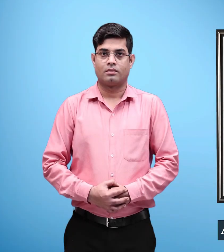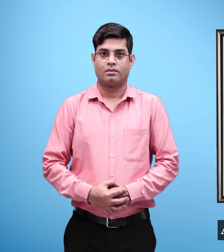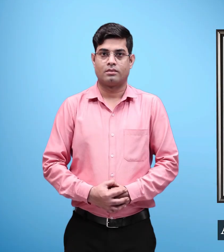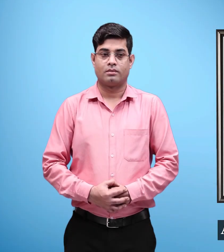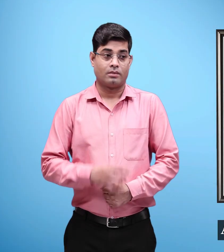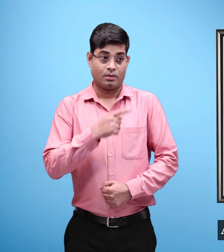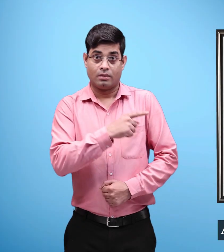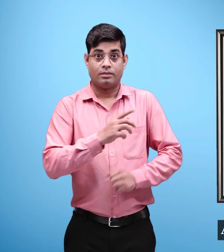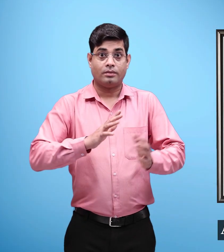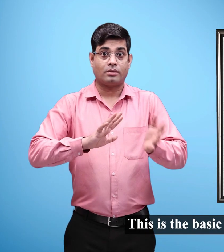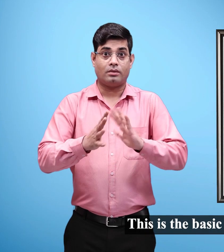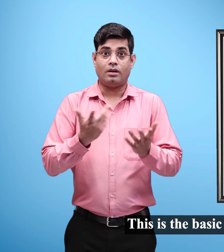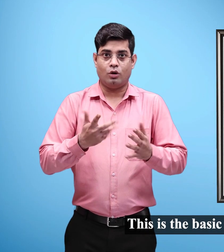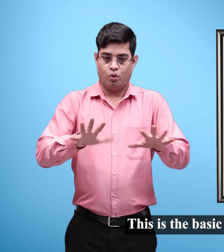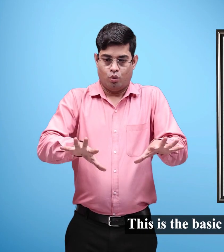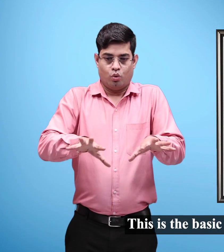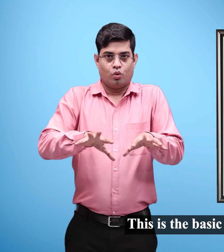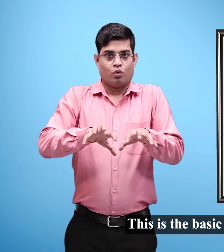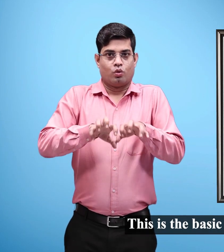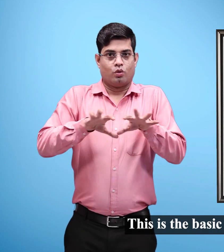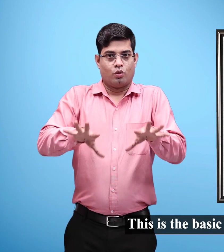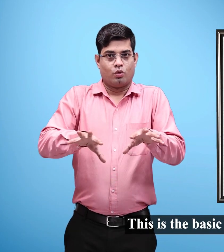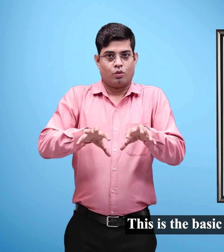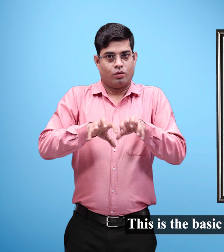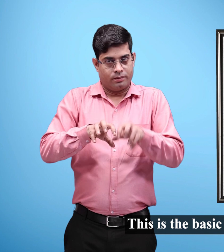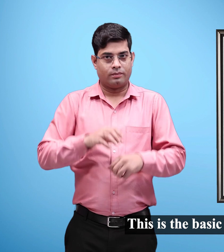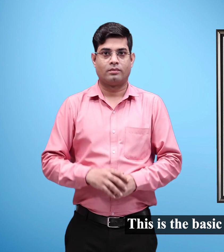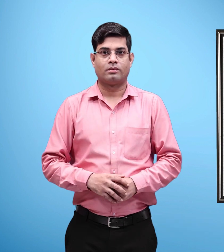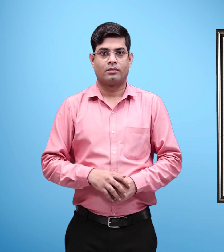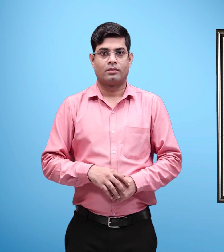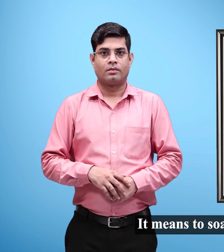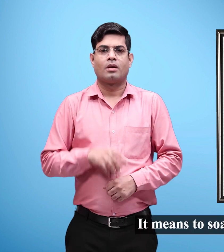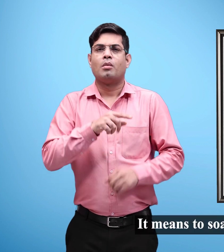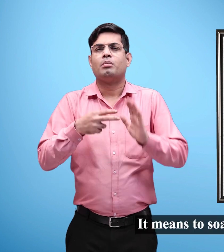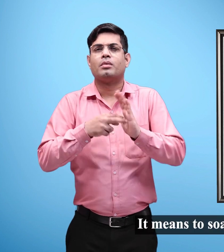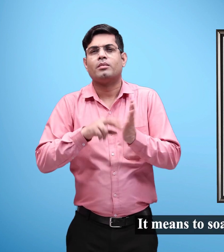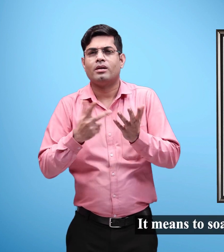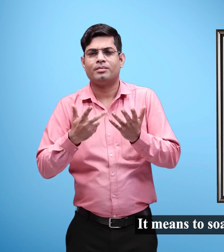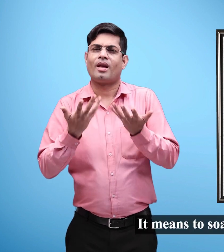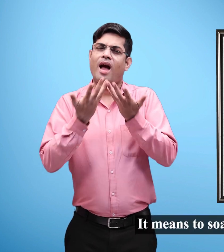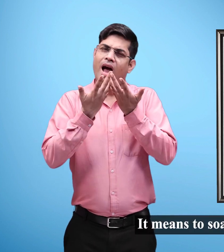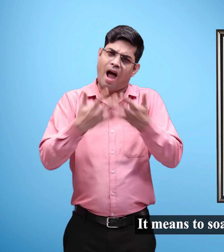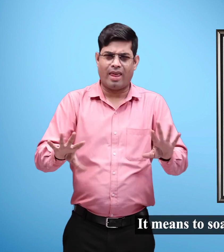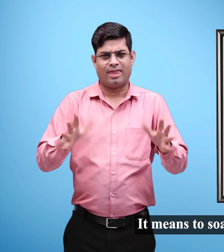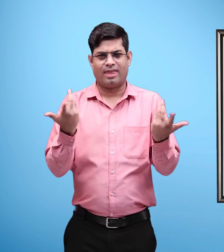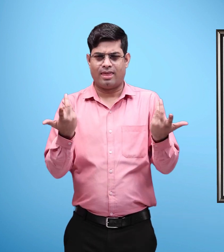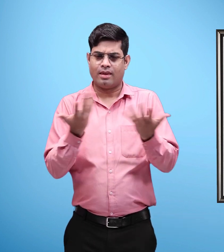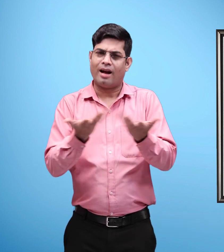absorption. This is the basic sign for absorption. It means to soak up something.